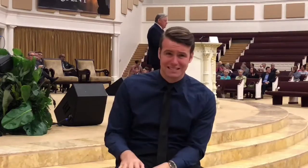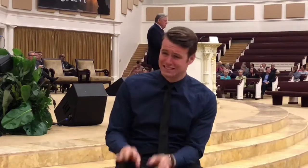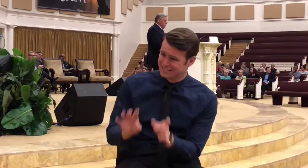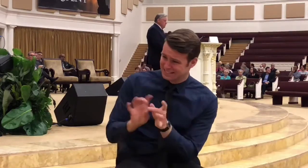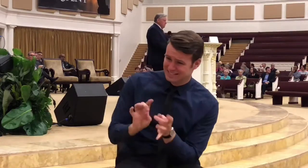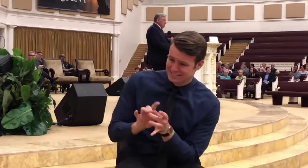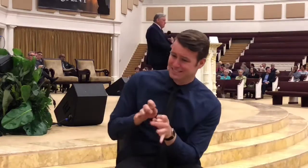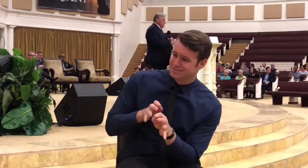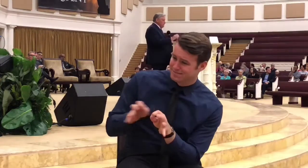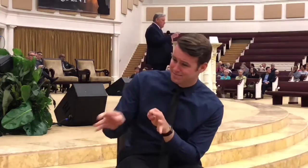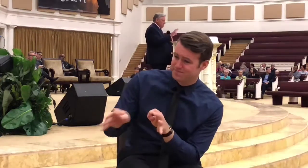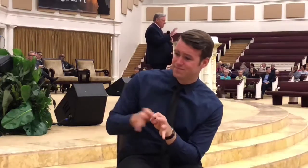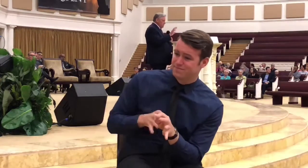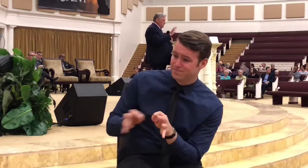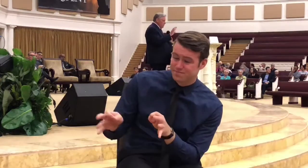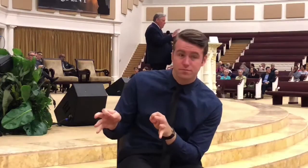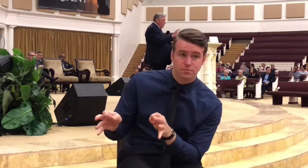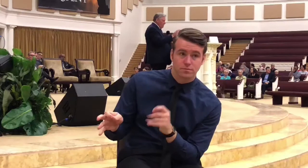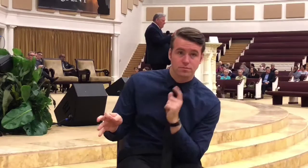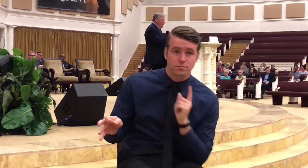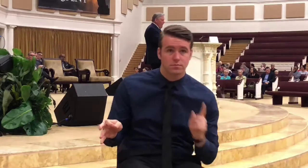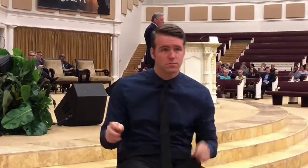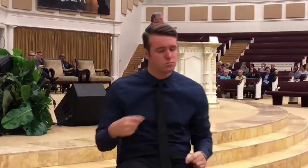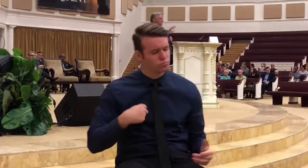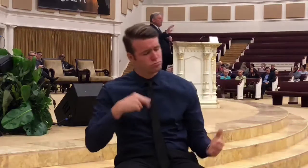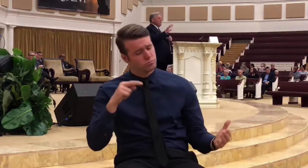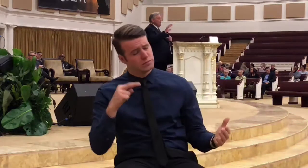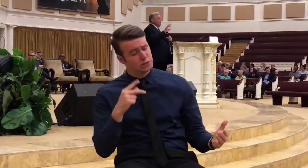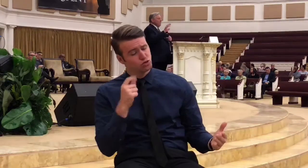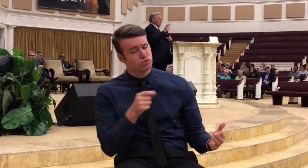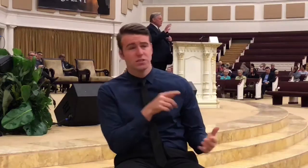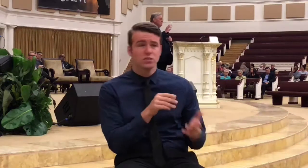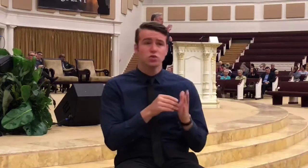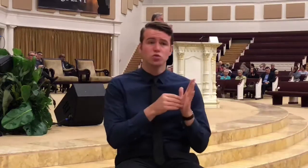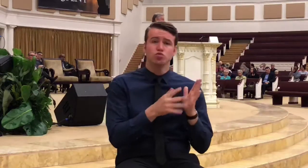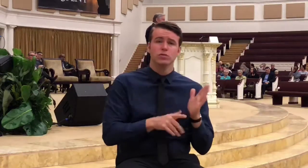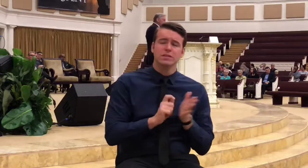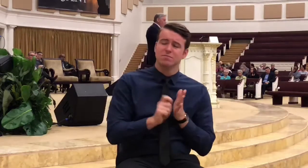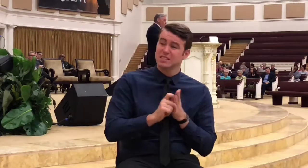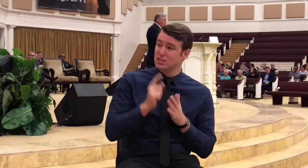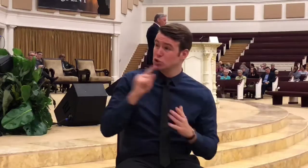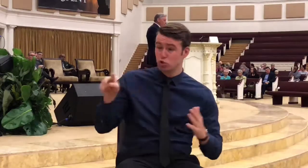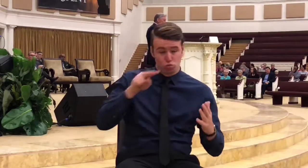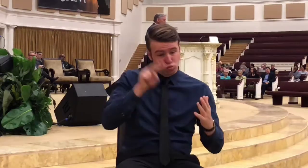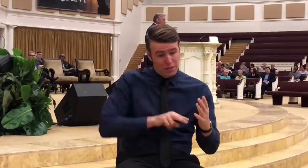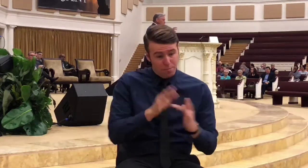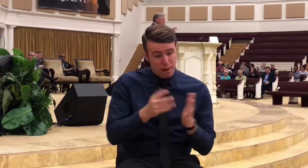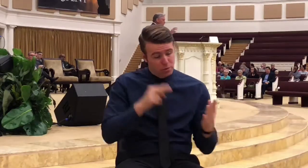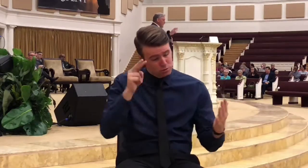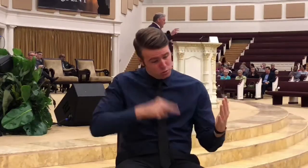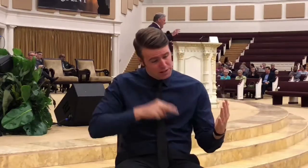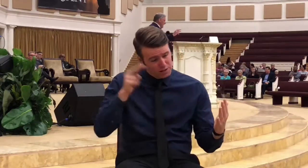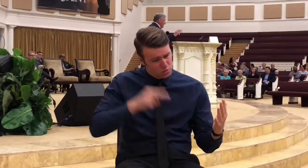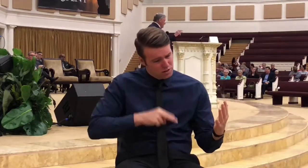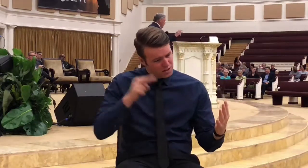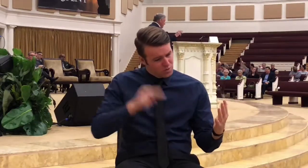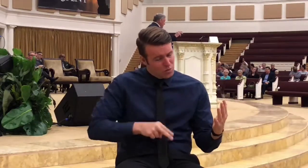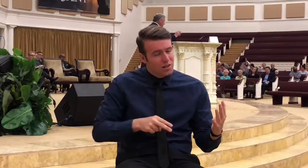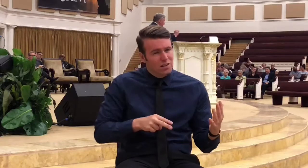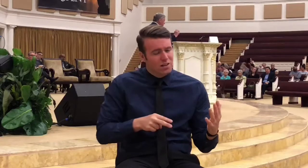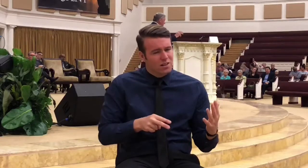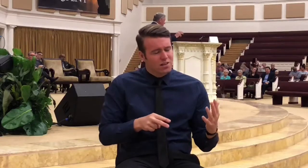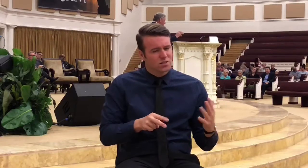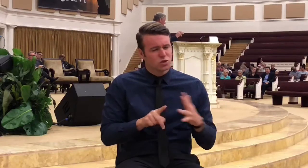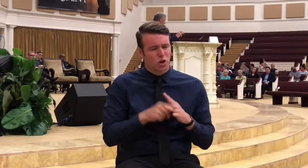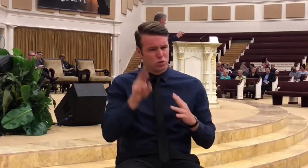there is, the more you read the Bible, the more you see how many ways, even though it had